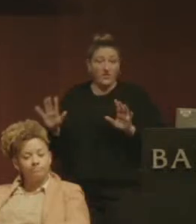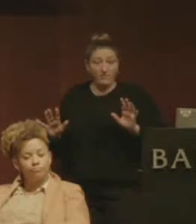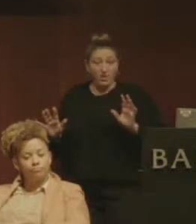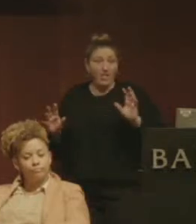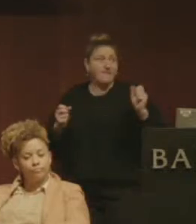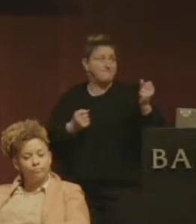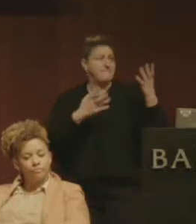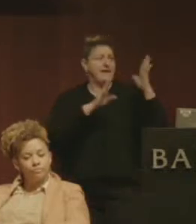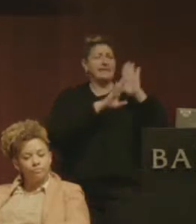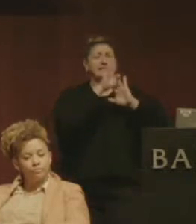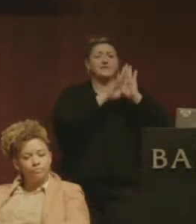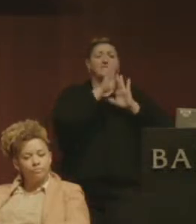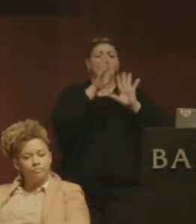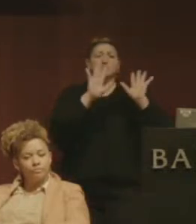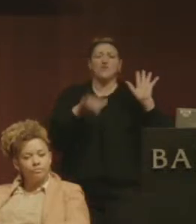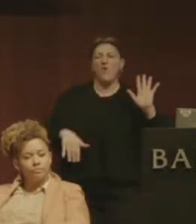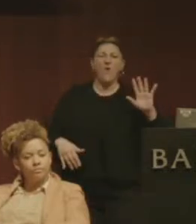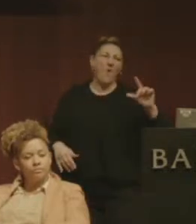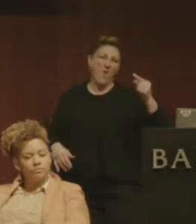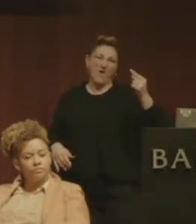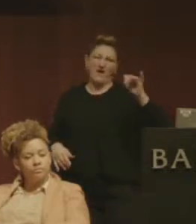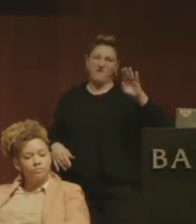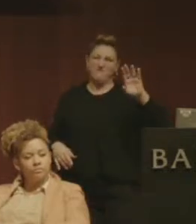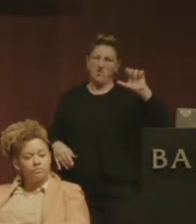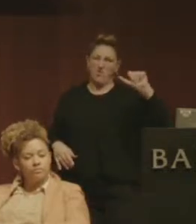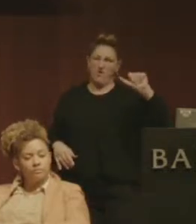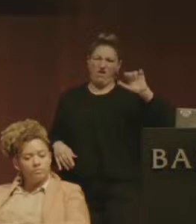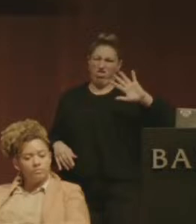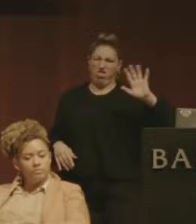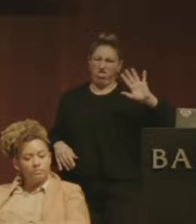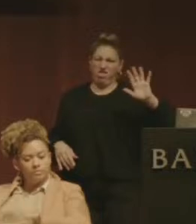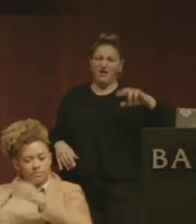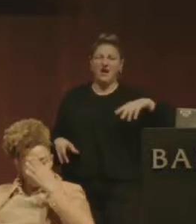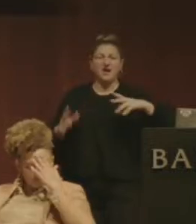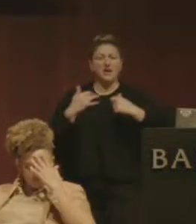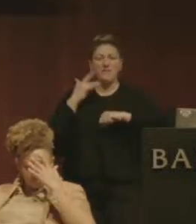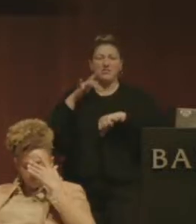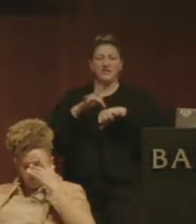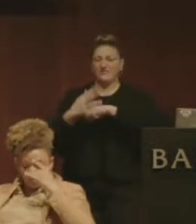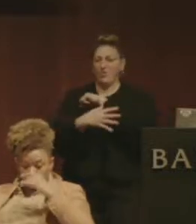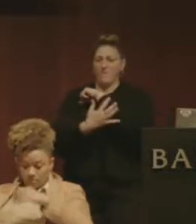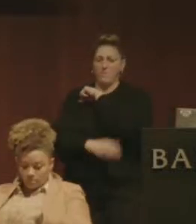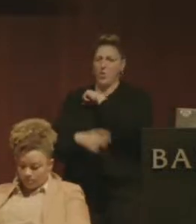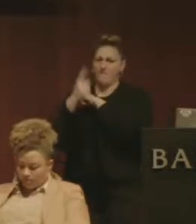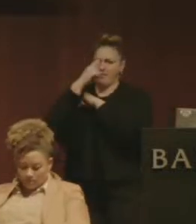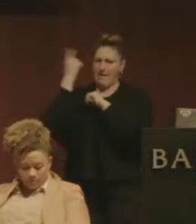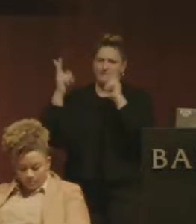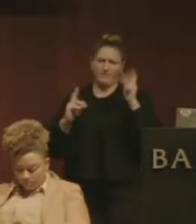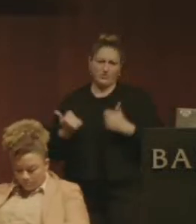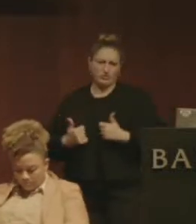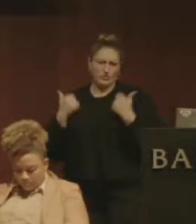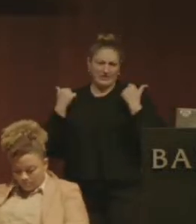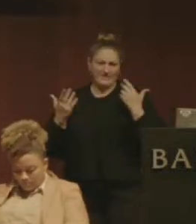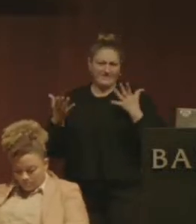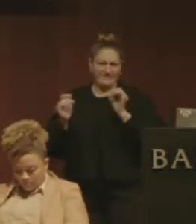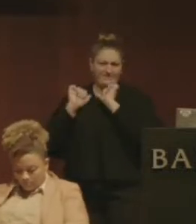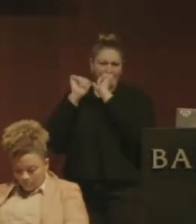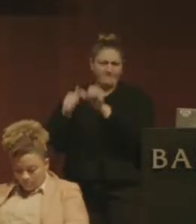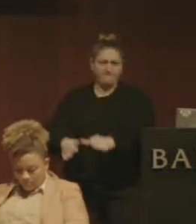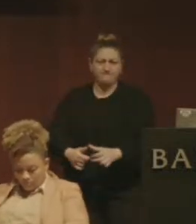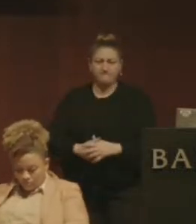They would state, Gamboa is the face of Bahia, but it's not a place for poor Black people to live, unquote.